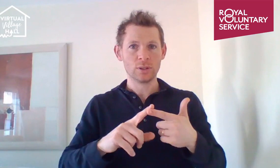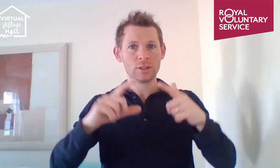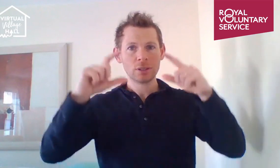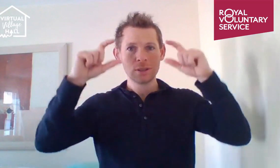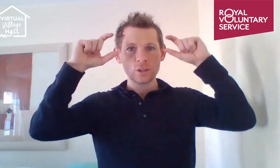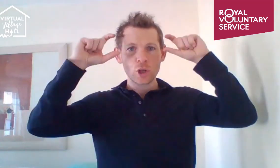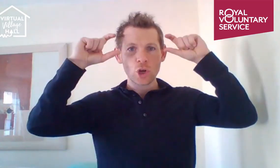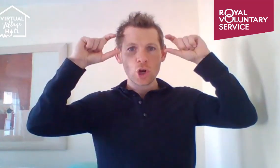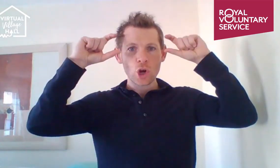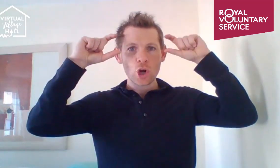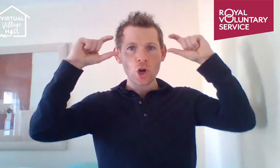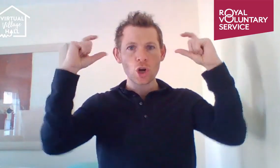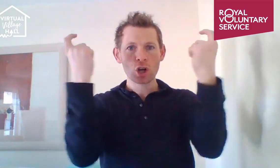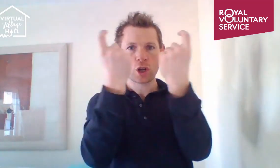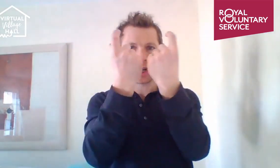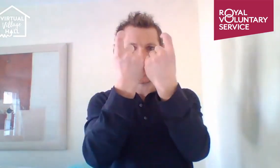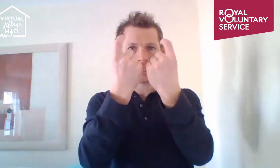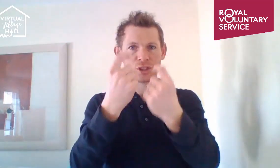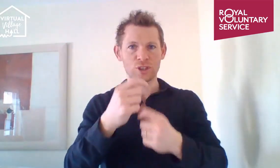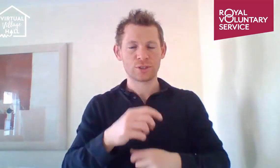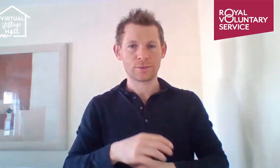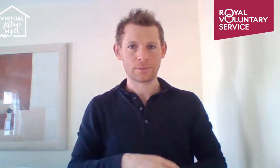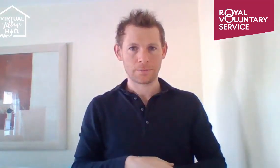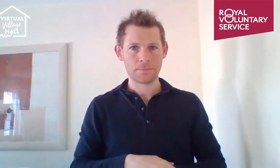and number two, college.